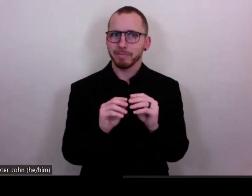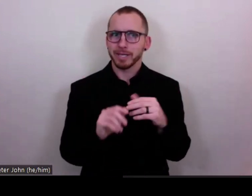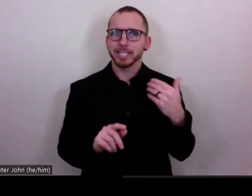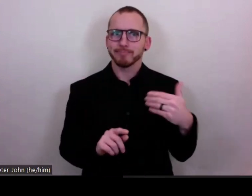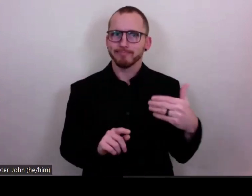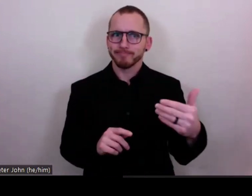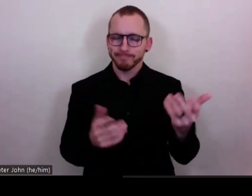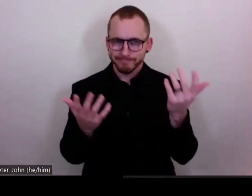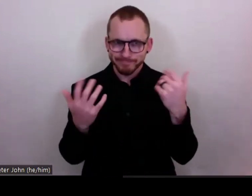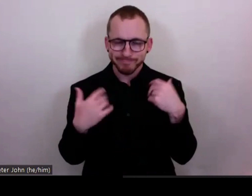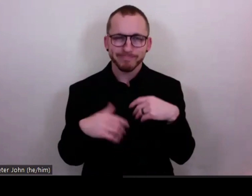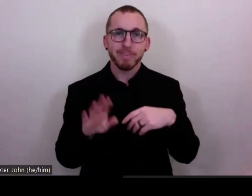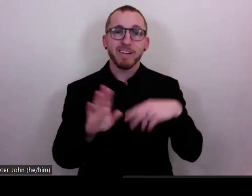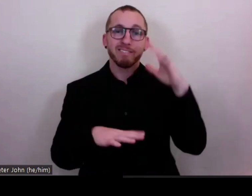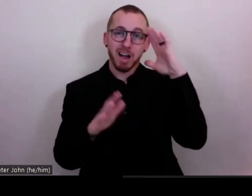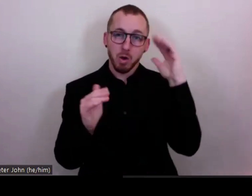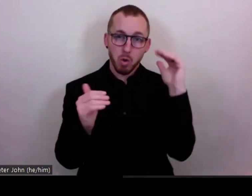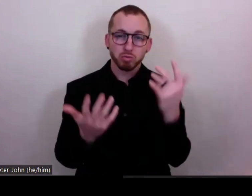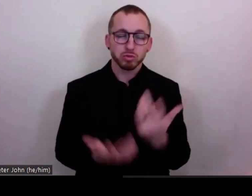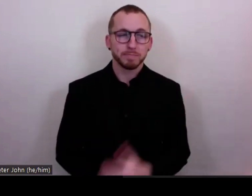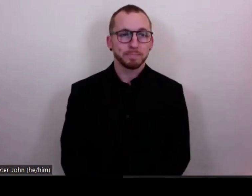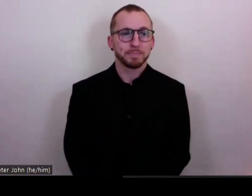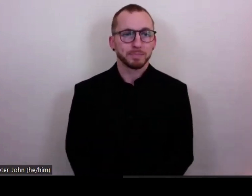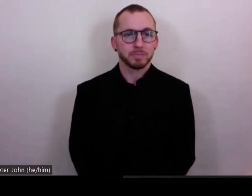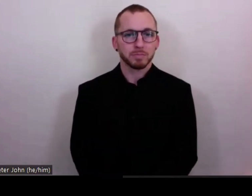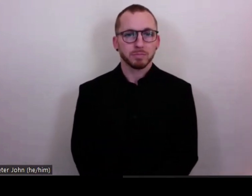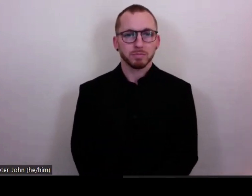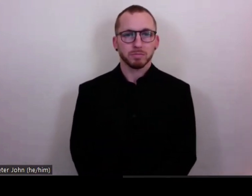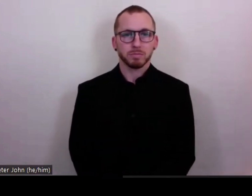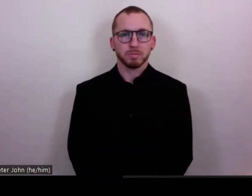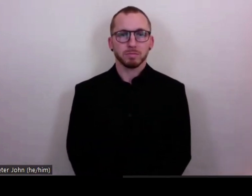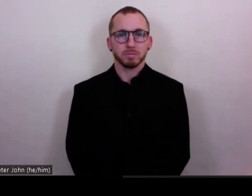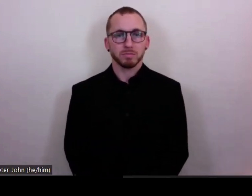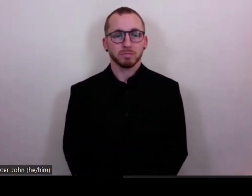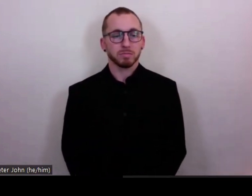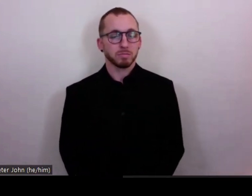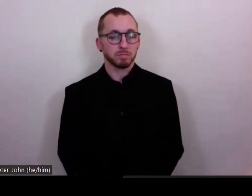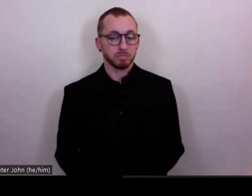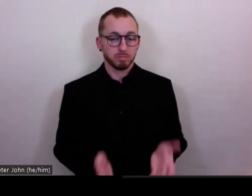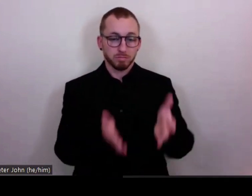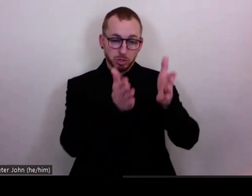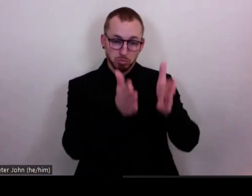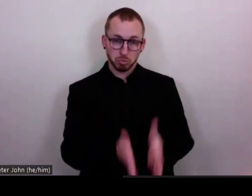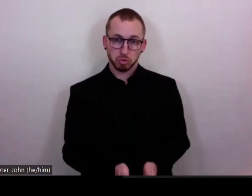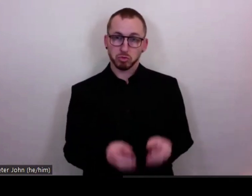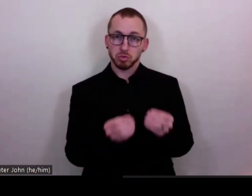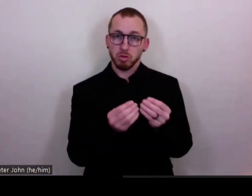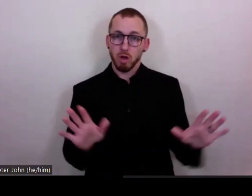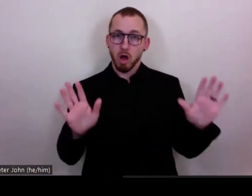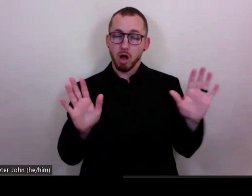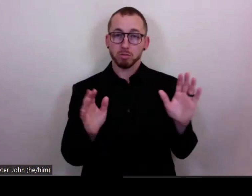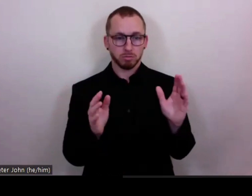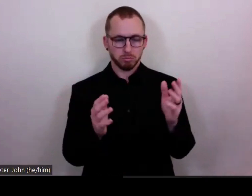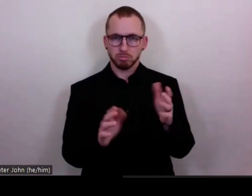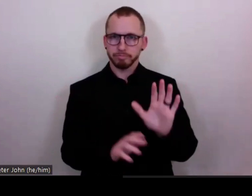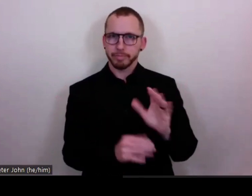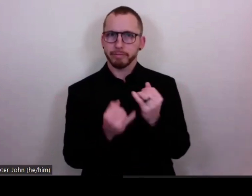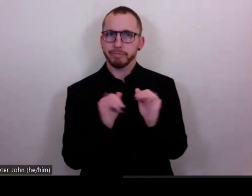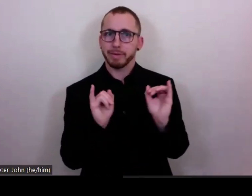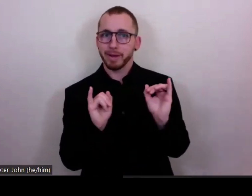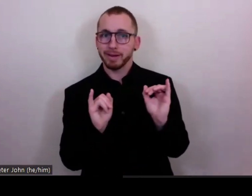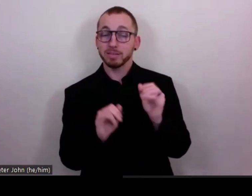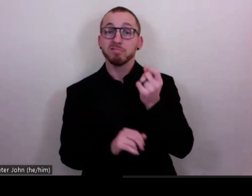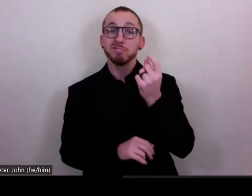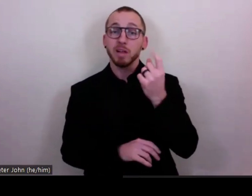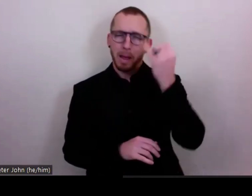high hopes. I have high hopes. Loss of independence. Think about this. You are totally and completely capable of